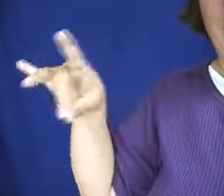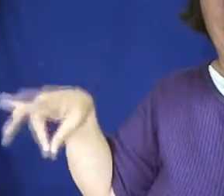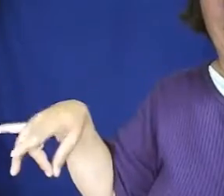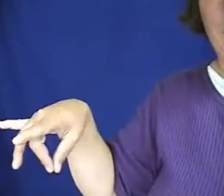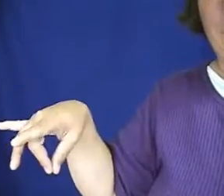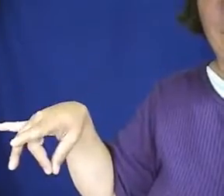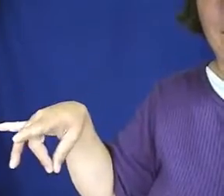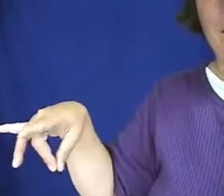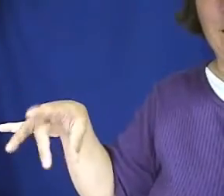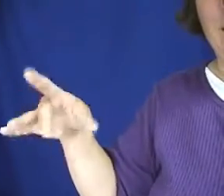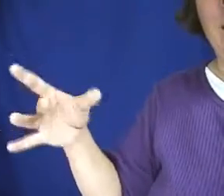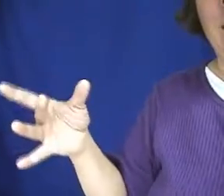88,